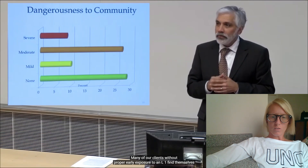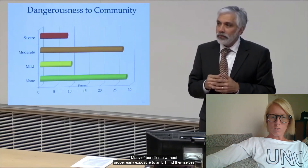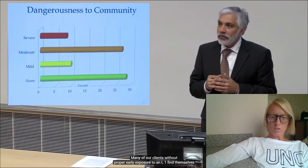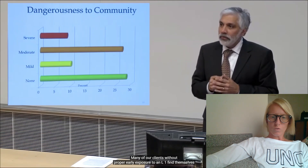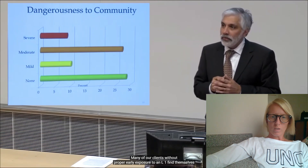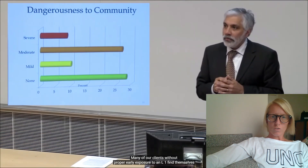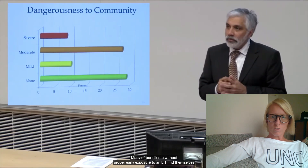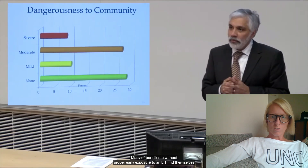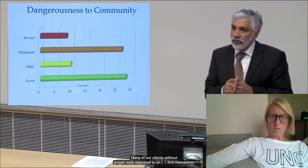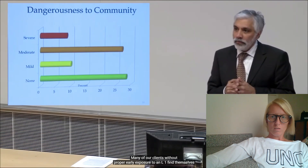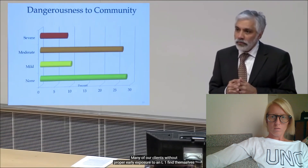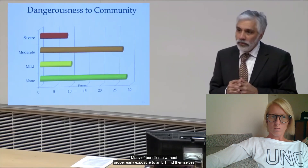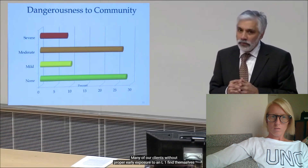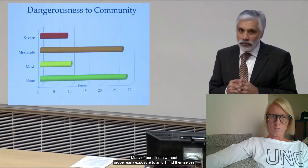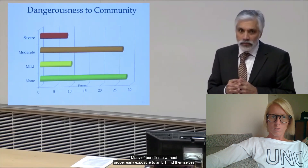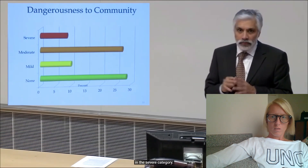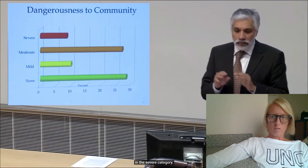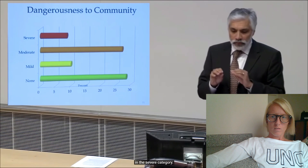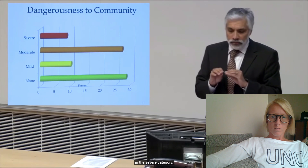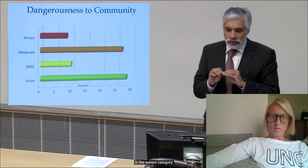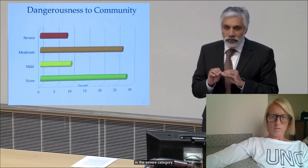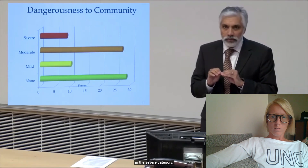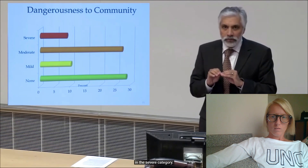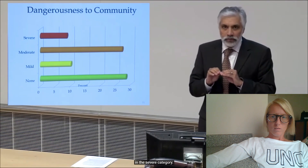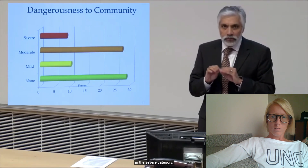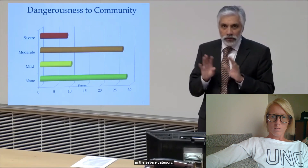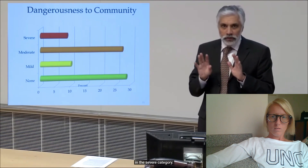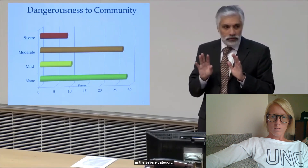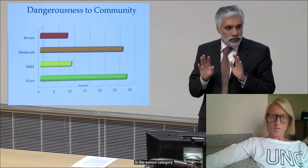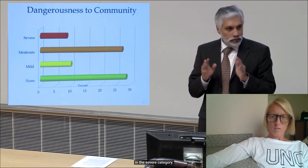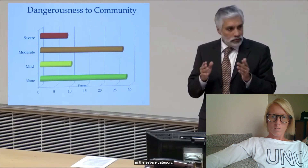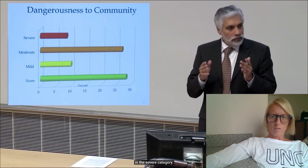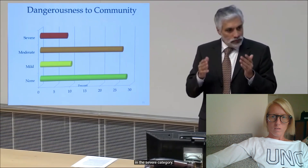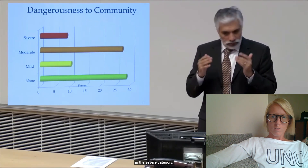in dangerous situations. find themselves in the severe category.